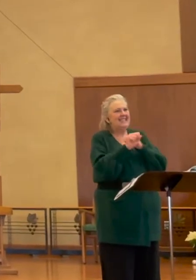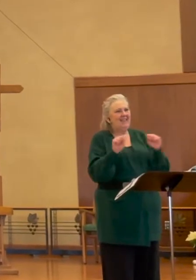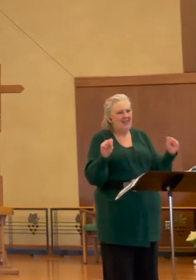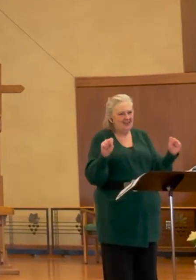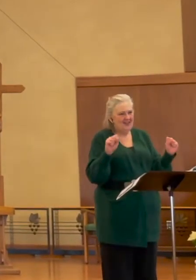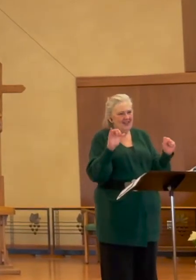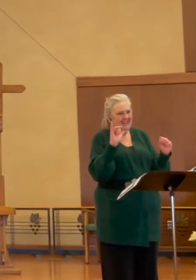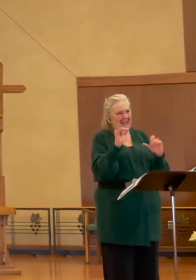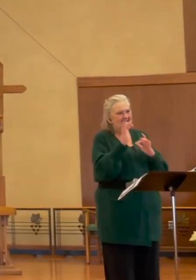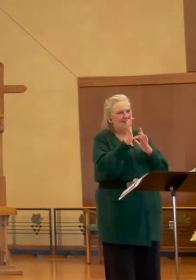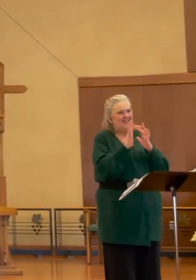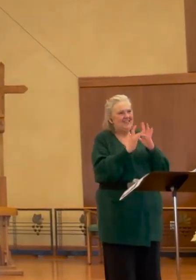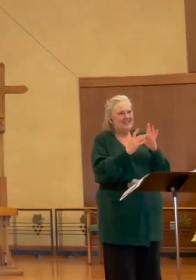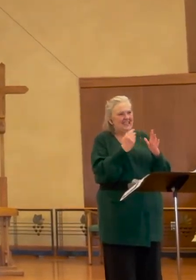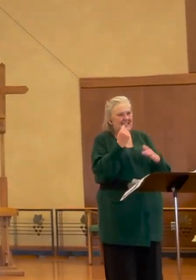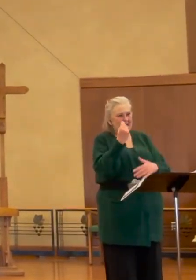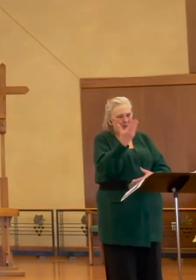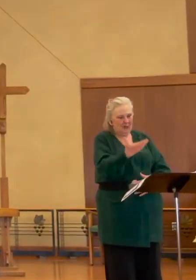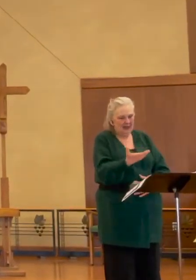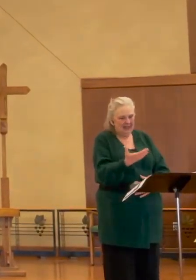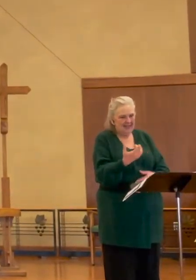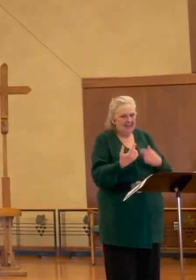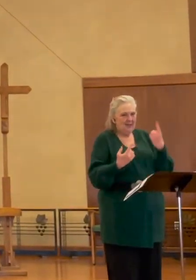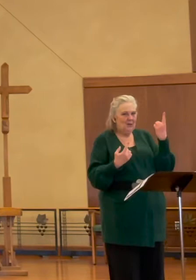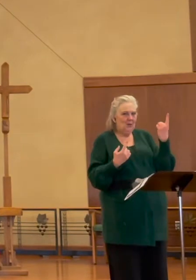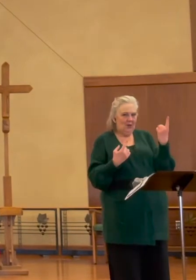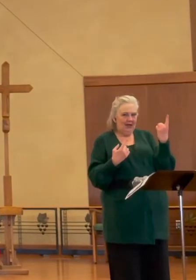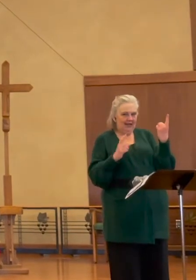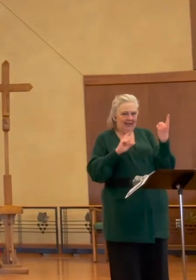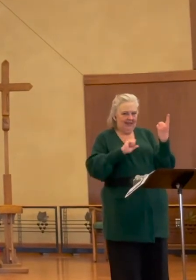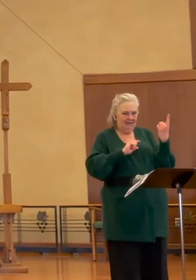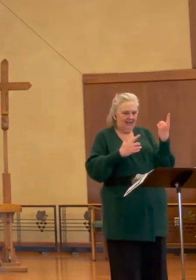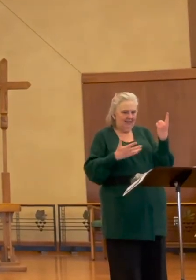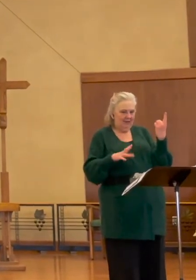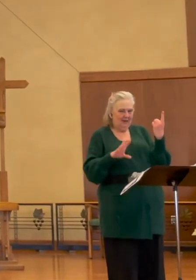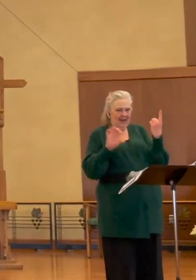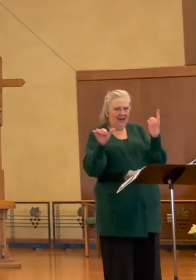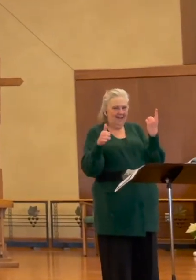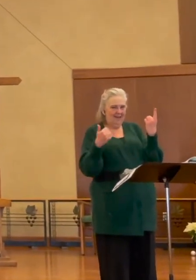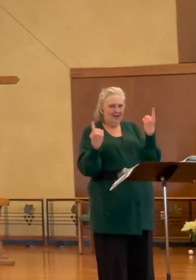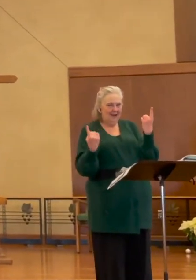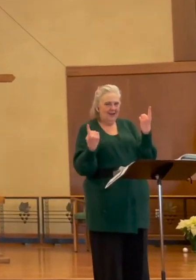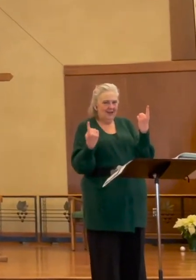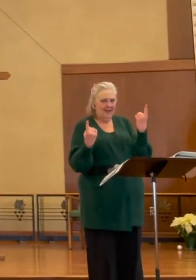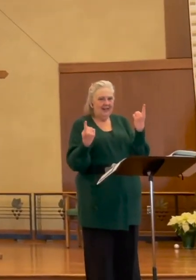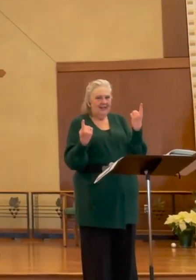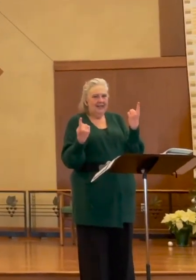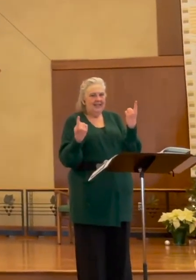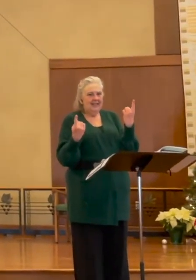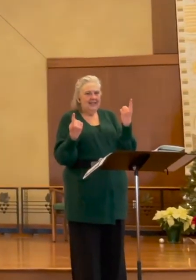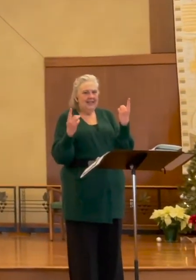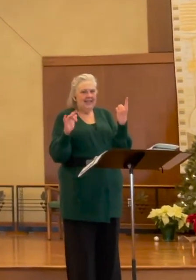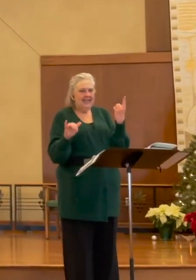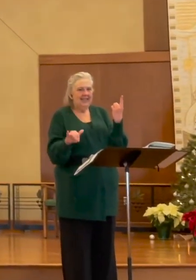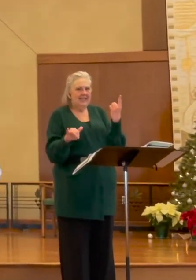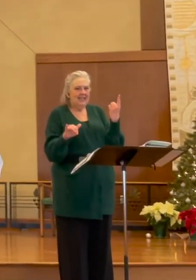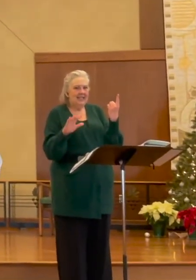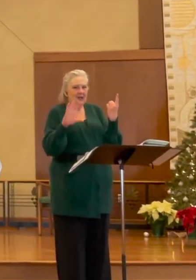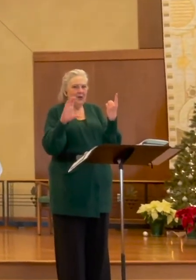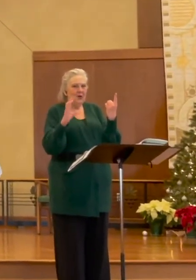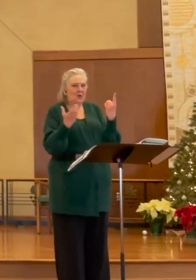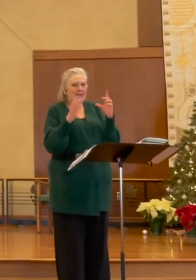Jesus brings to you. That is one gift that's been given to me. Another is this Christmas